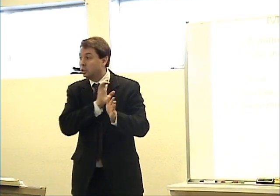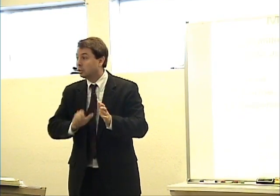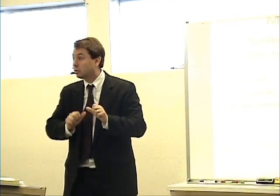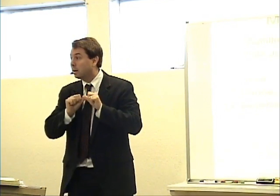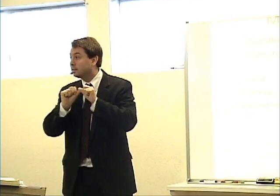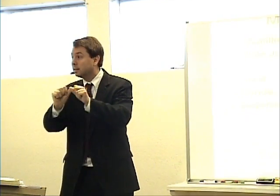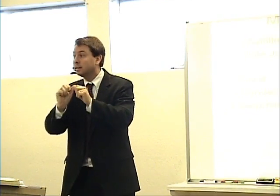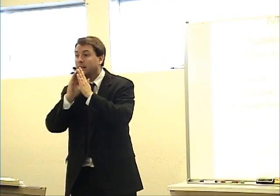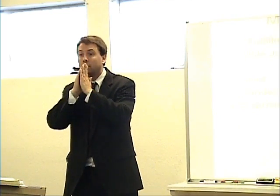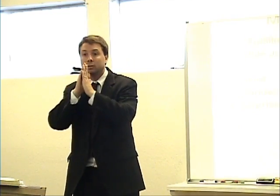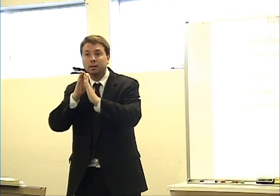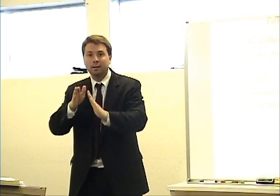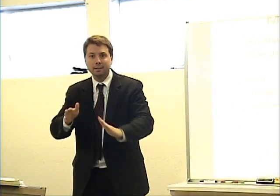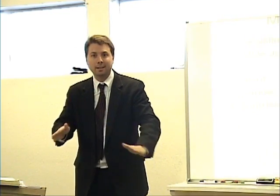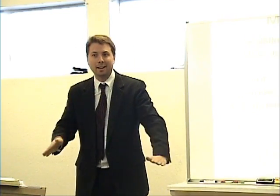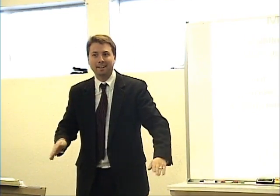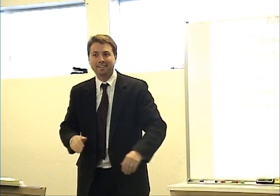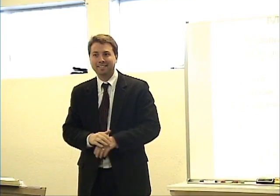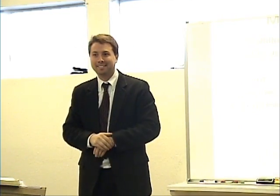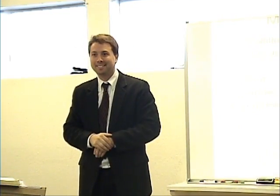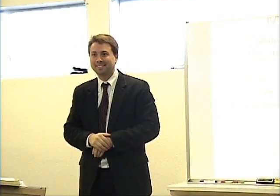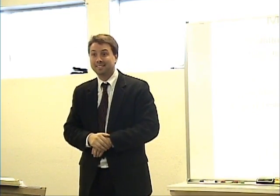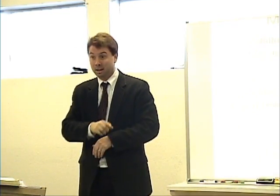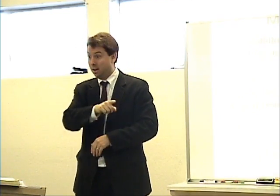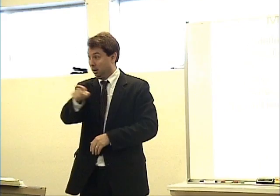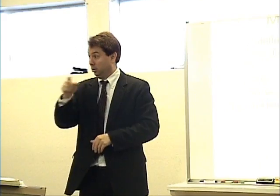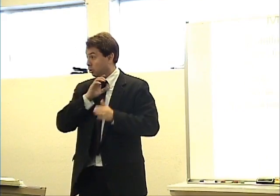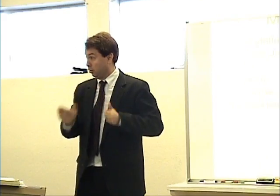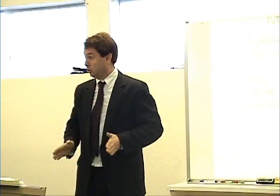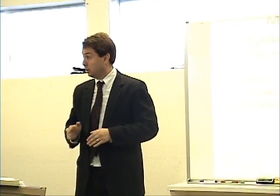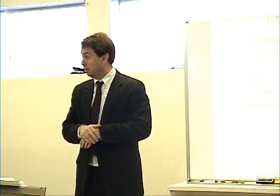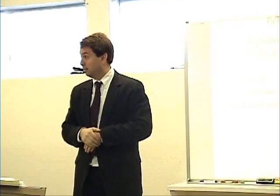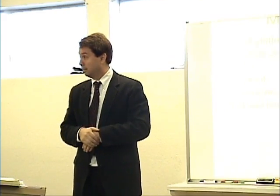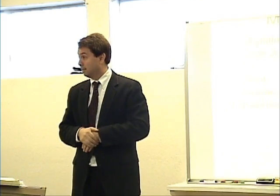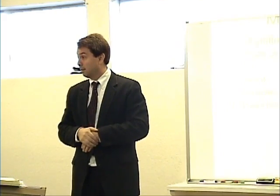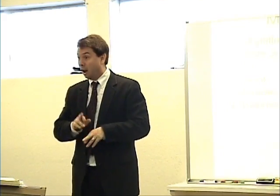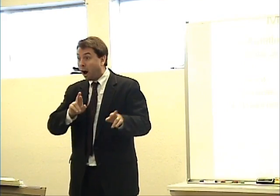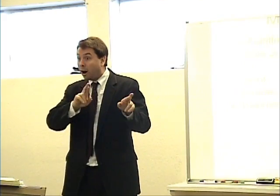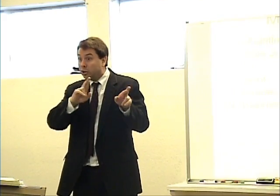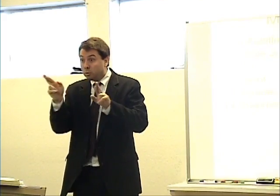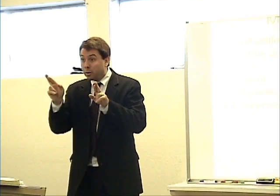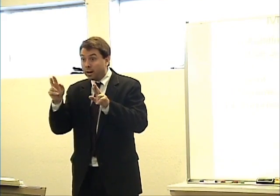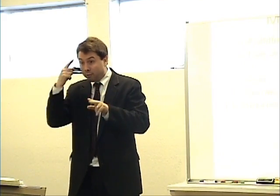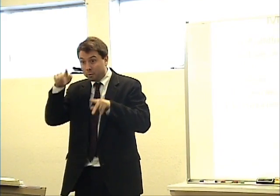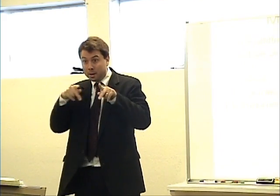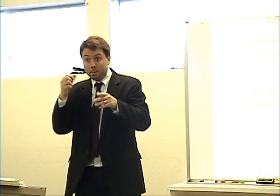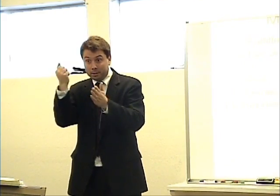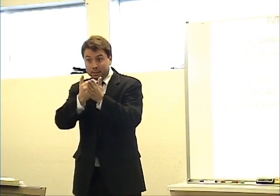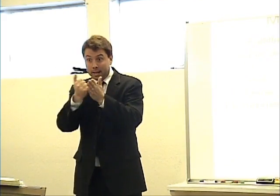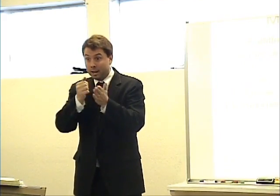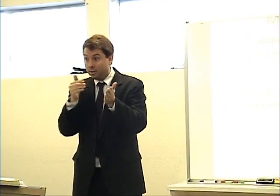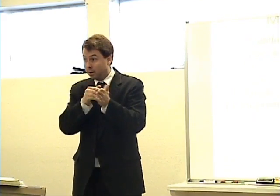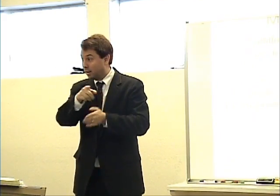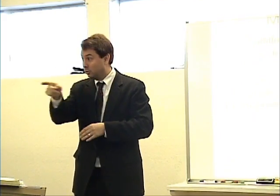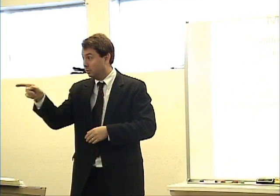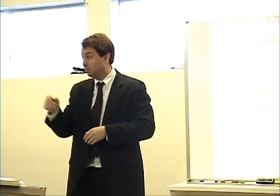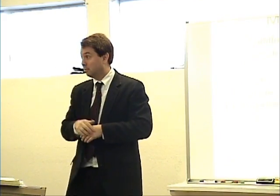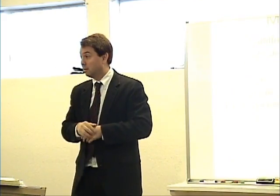Jesus Christ continues silent. You're a Christian. Are you ready for people to slander against you?